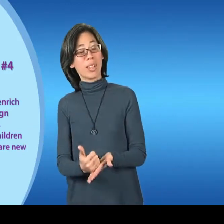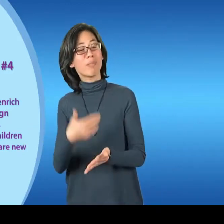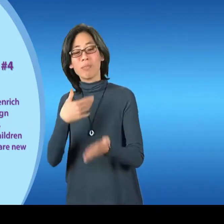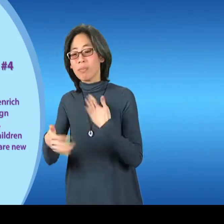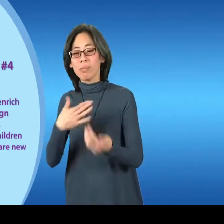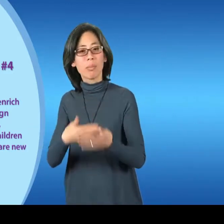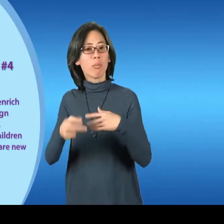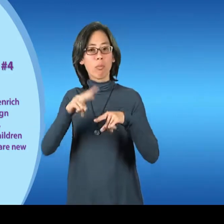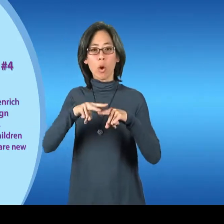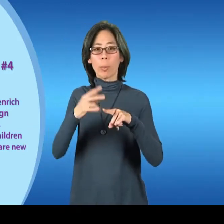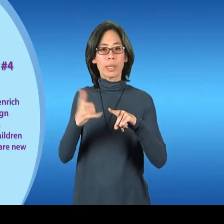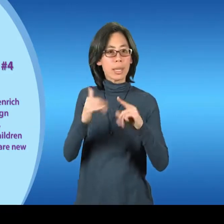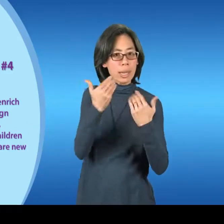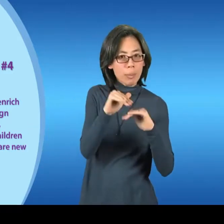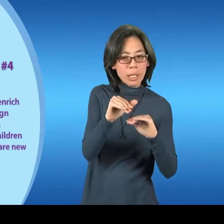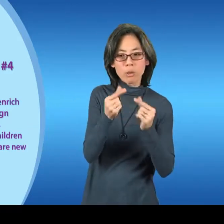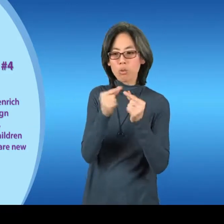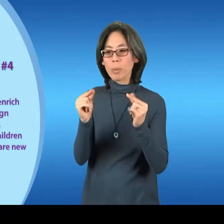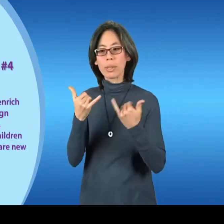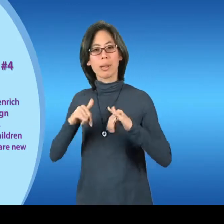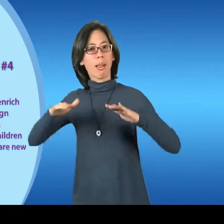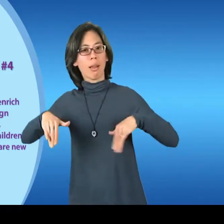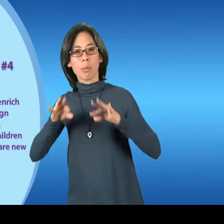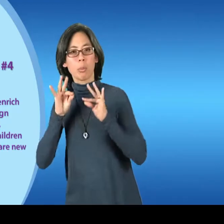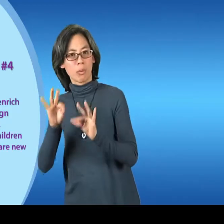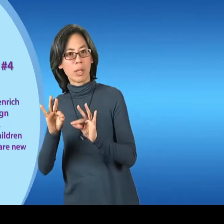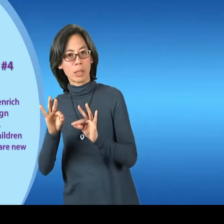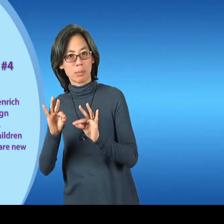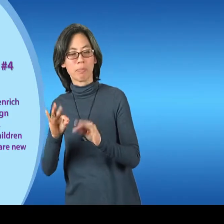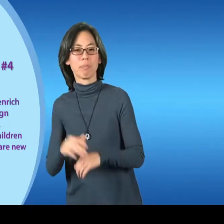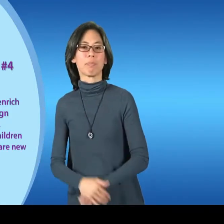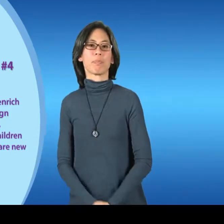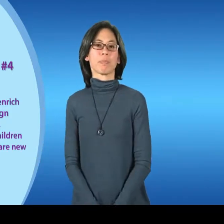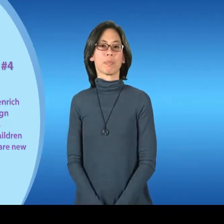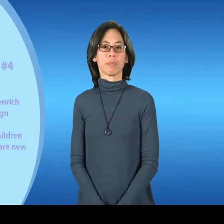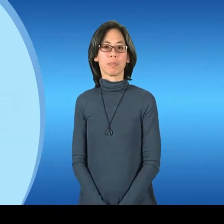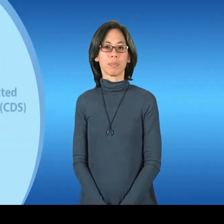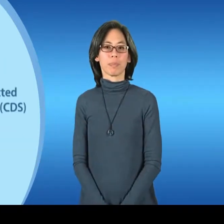It doesn't matter if the vocabulary is limited or the grammar isn't actually perfect.